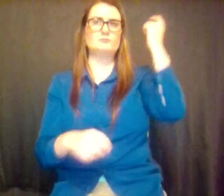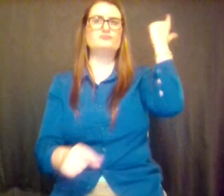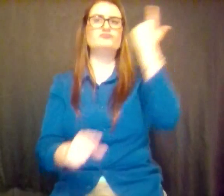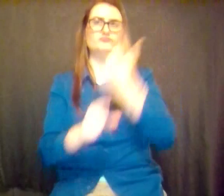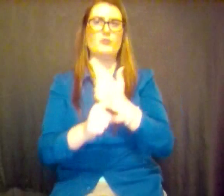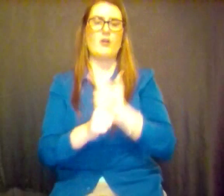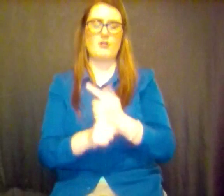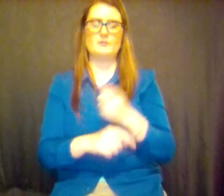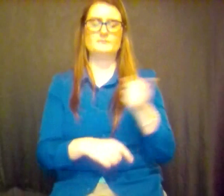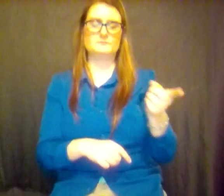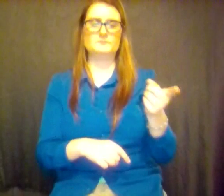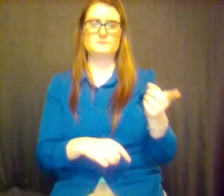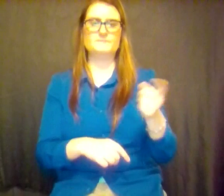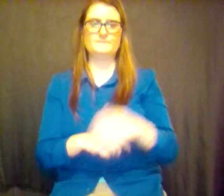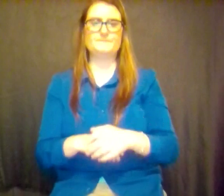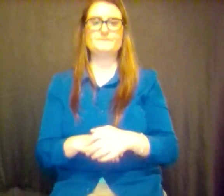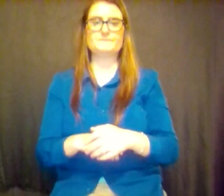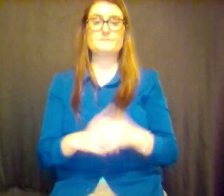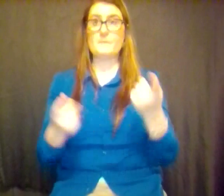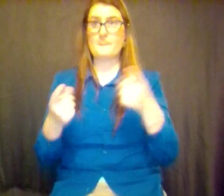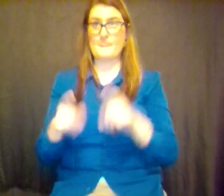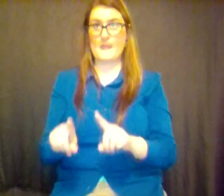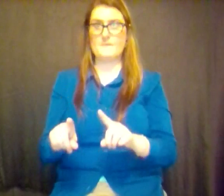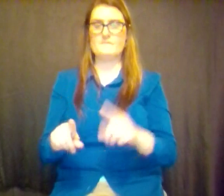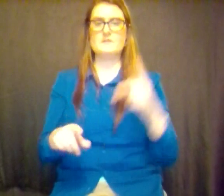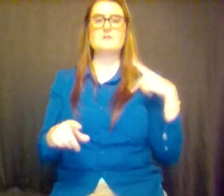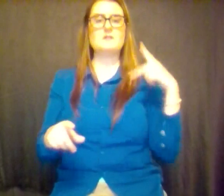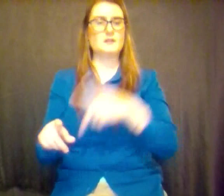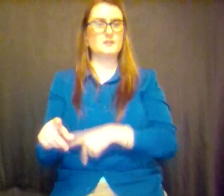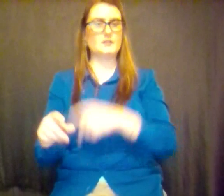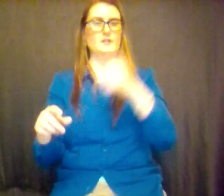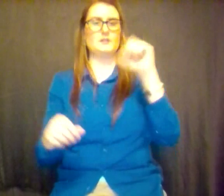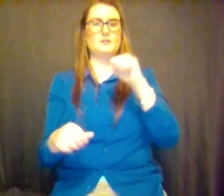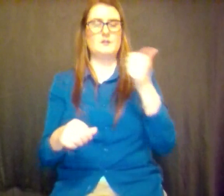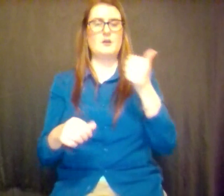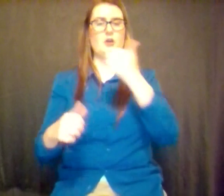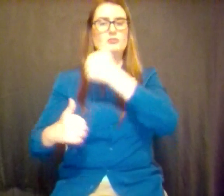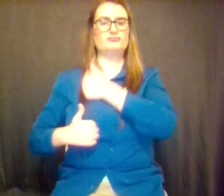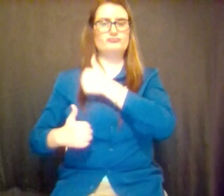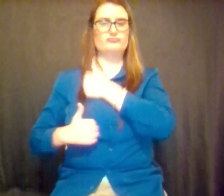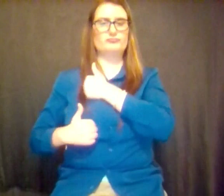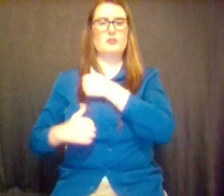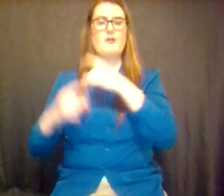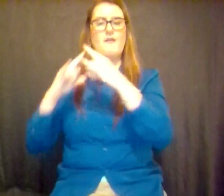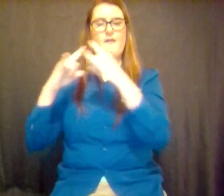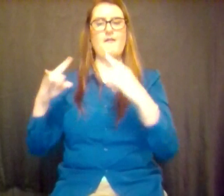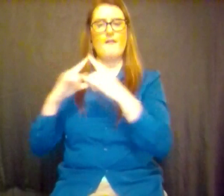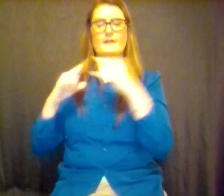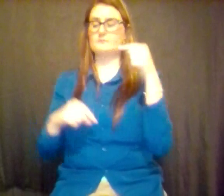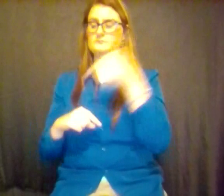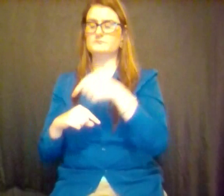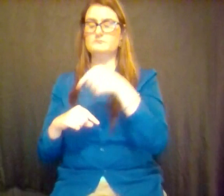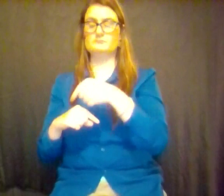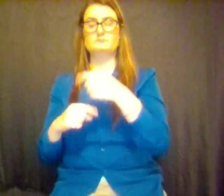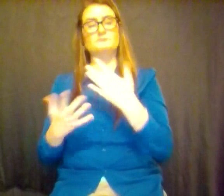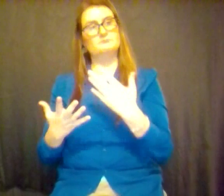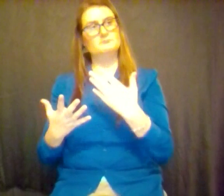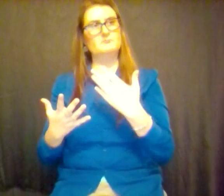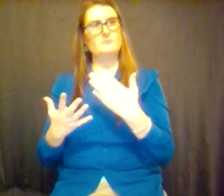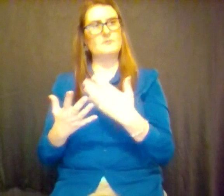of Israel, camping on a hill by a stream. On the other side of the stream was another hill, and there were the people from another land, but